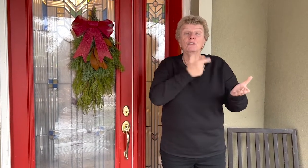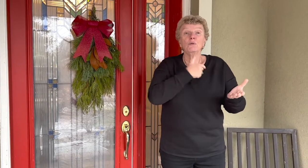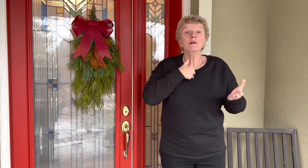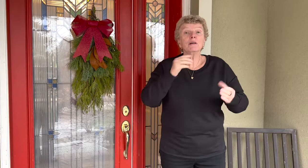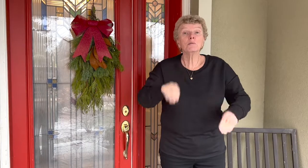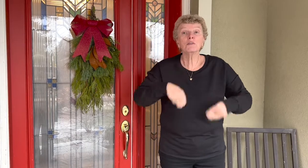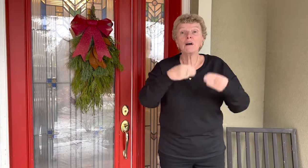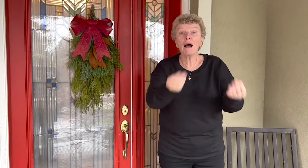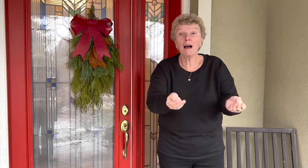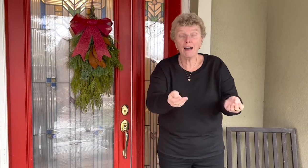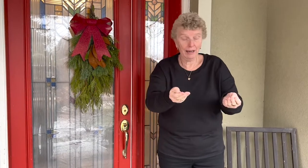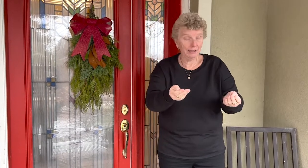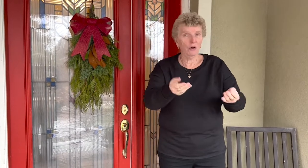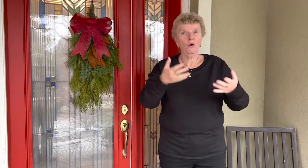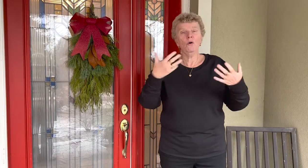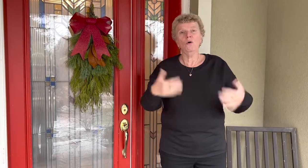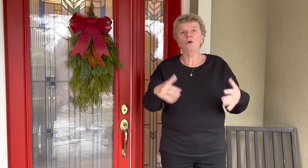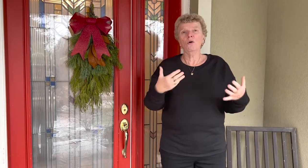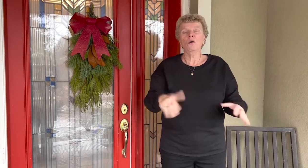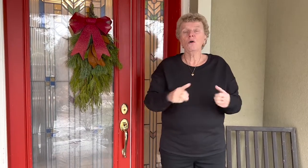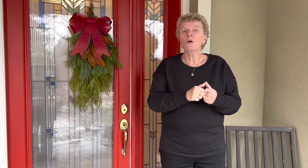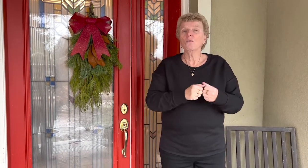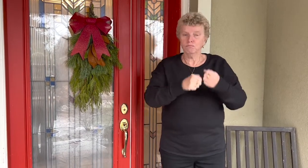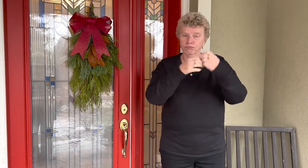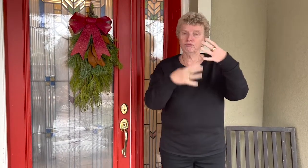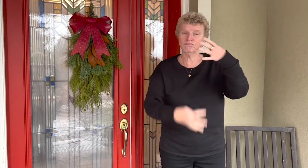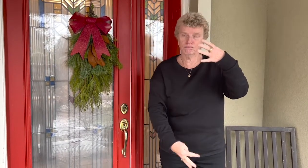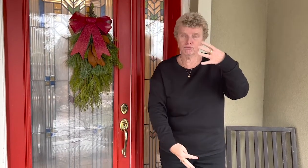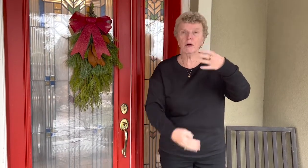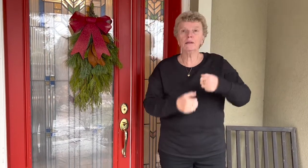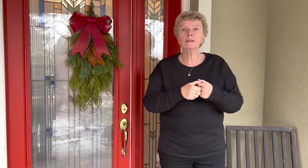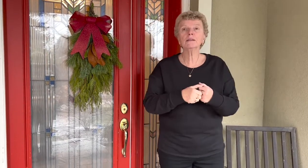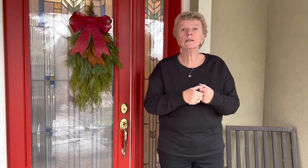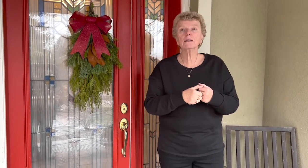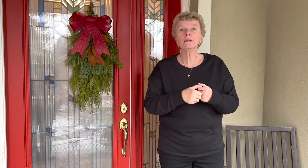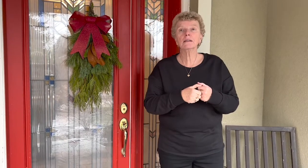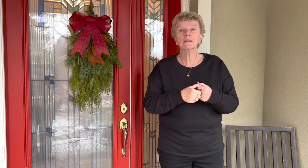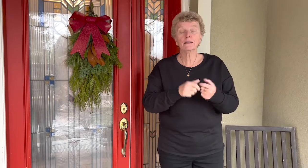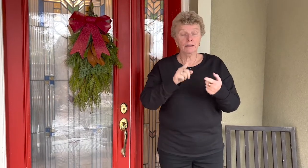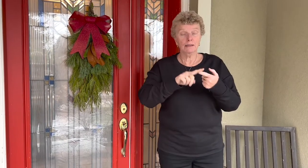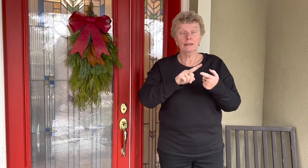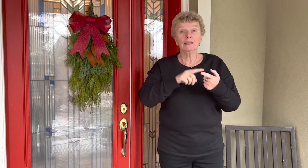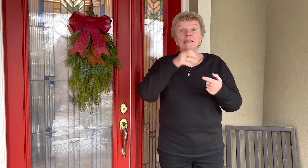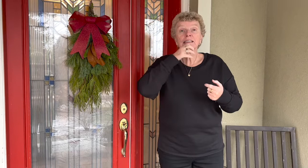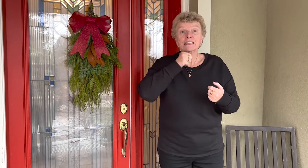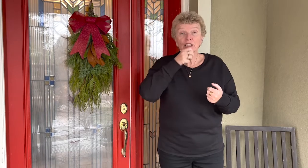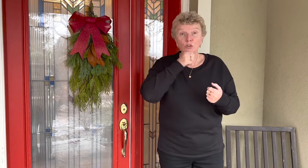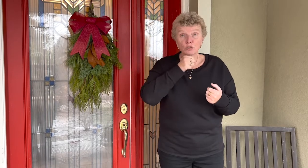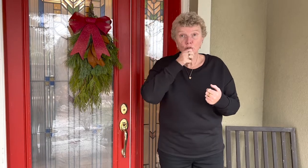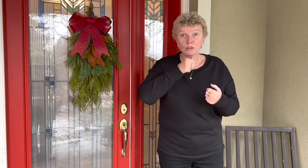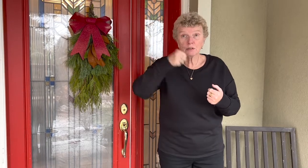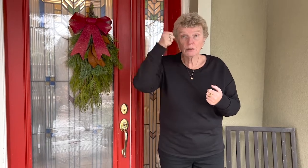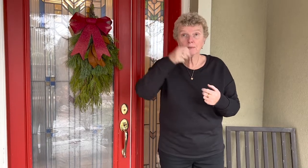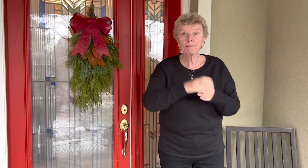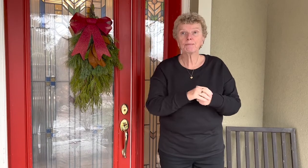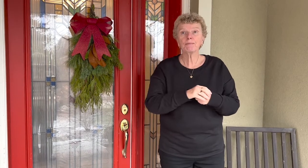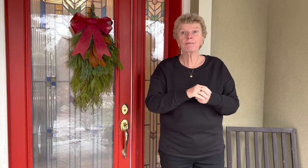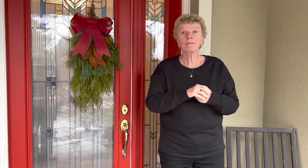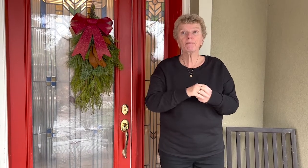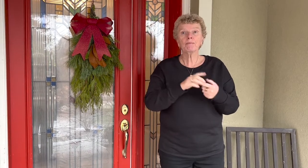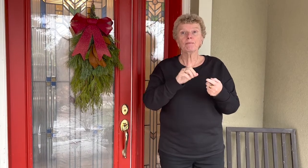Now, the services we provide are quite varied. Some of them are for seniors,